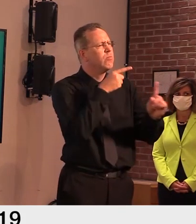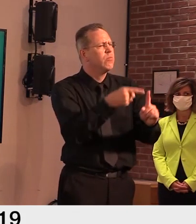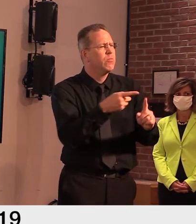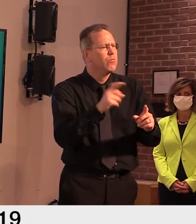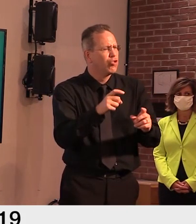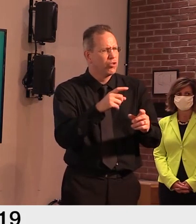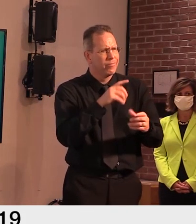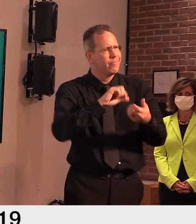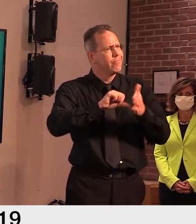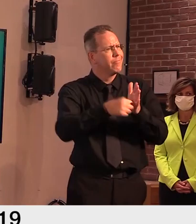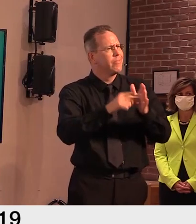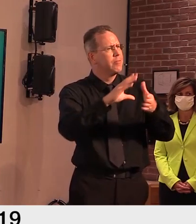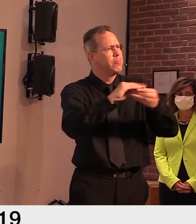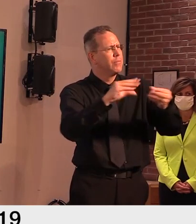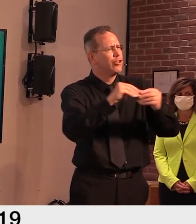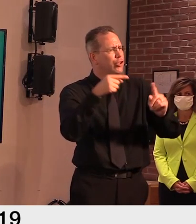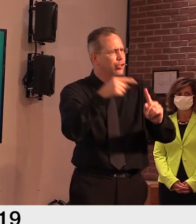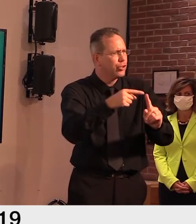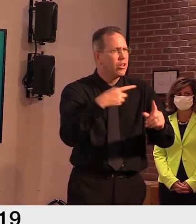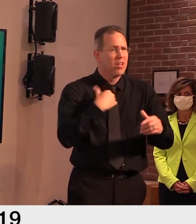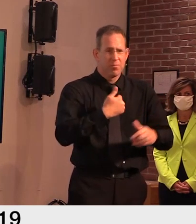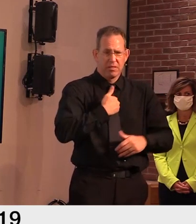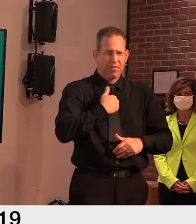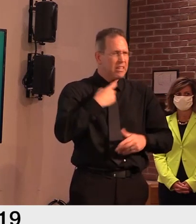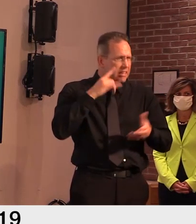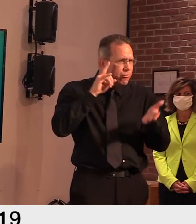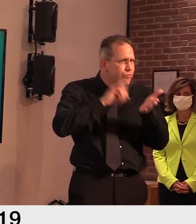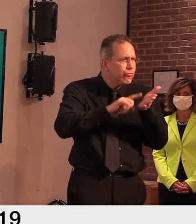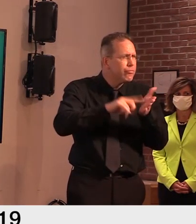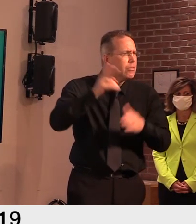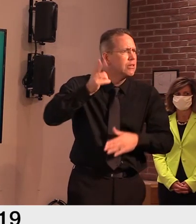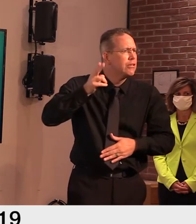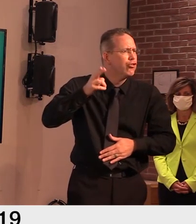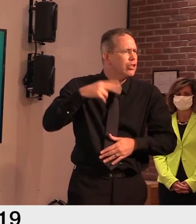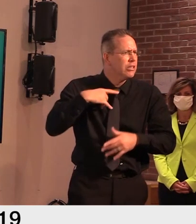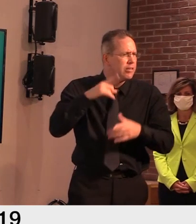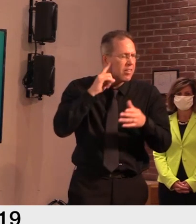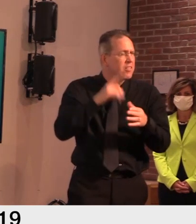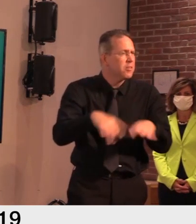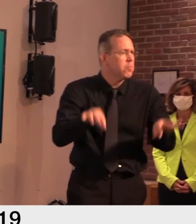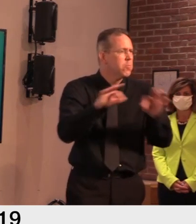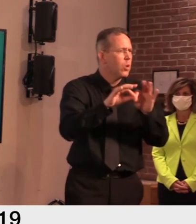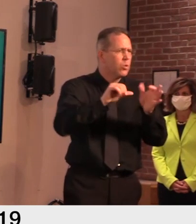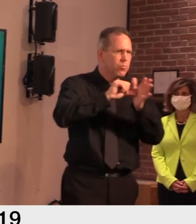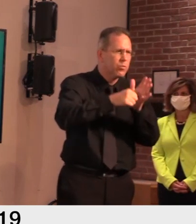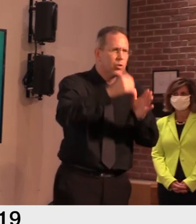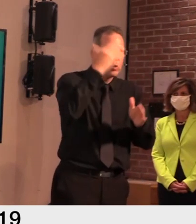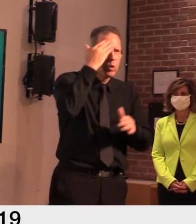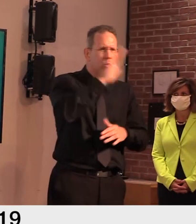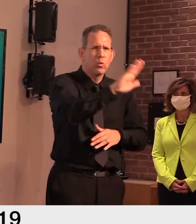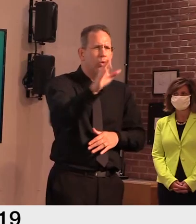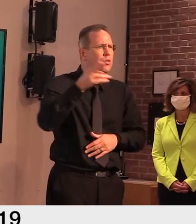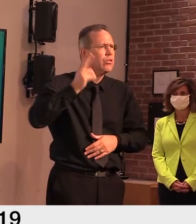Stalin's communist Russia. But, you know, we all have these life experiences and we all can be better people. I just think that should be the core